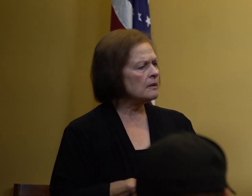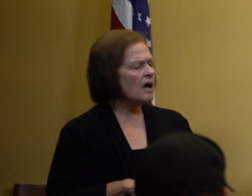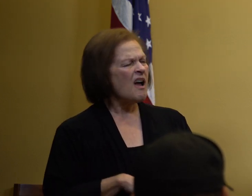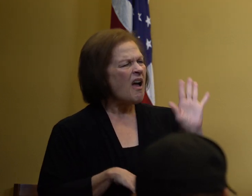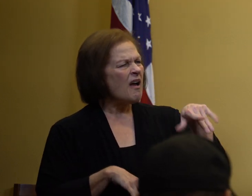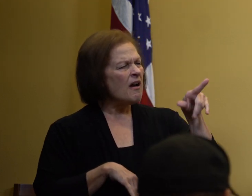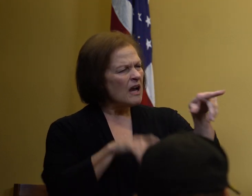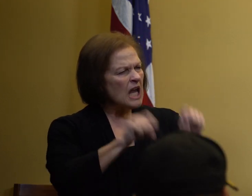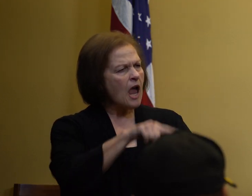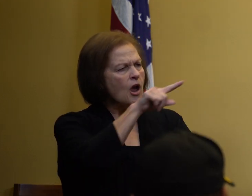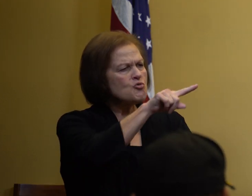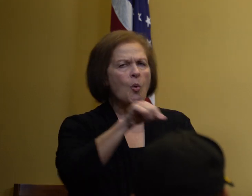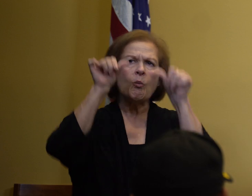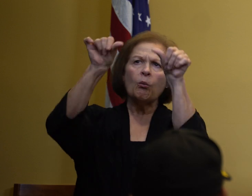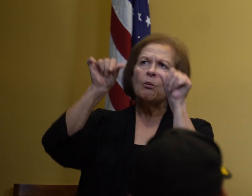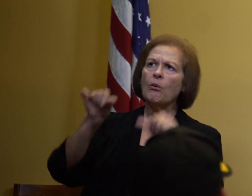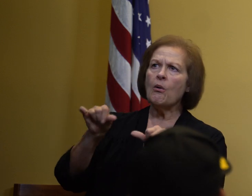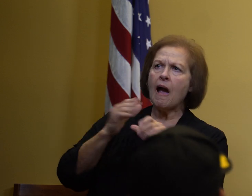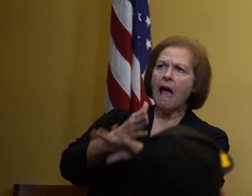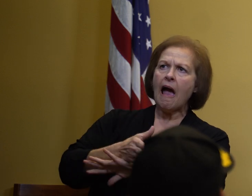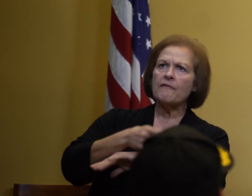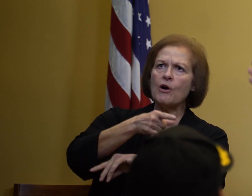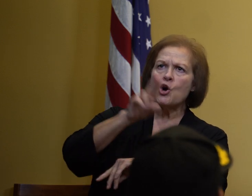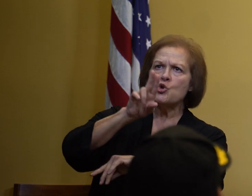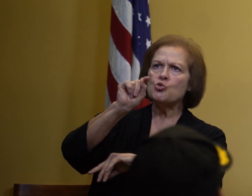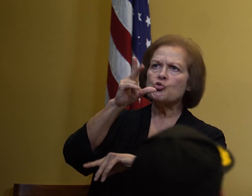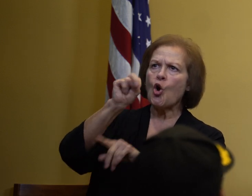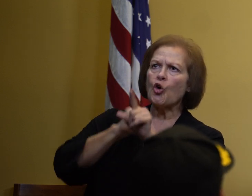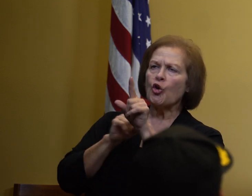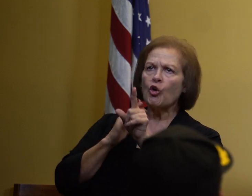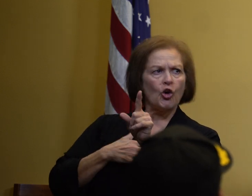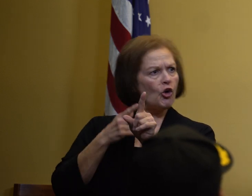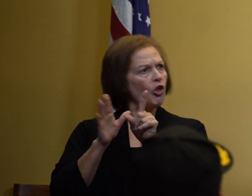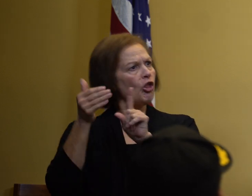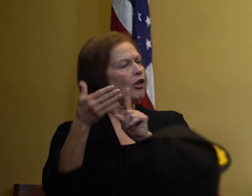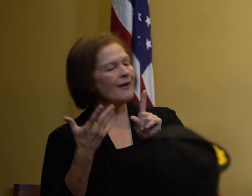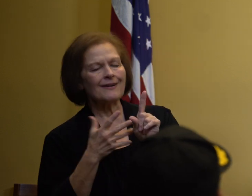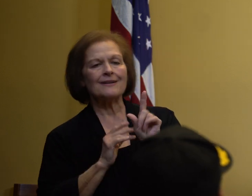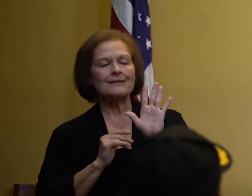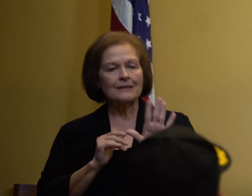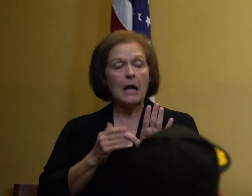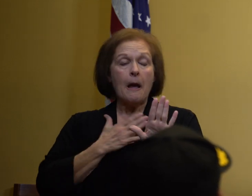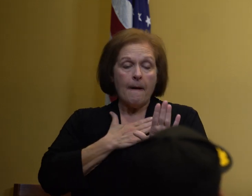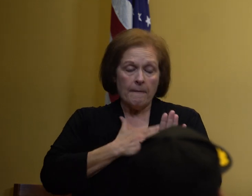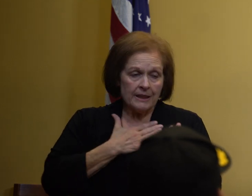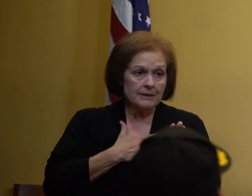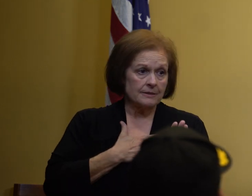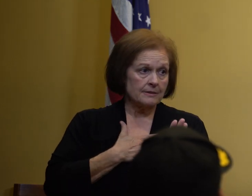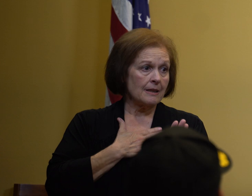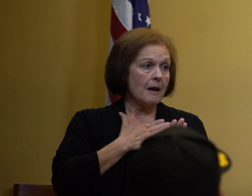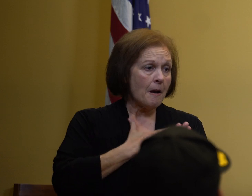up after the U-turn? Well, we have the signages up right now. Please follow